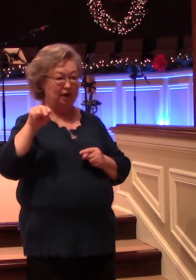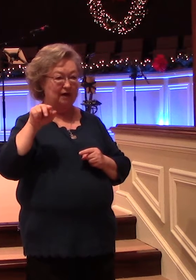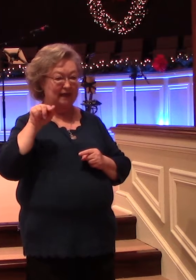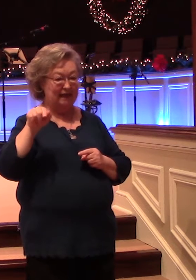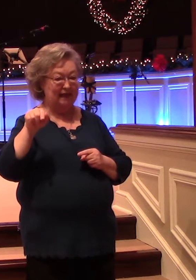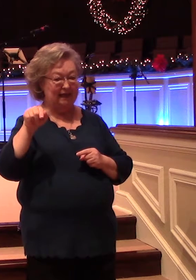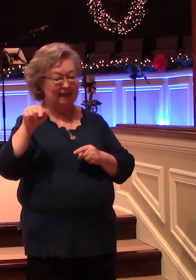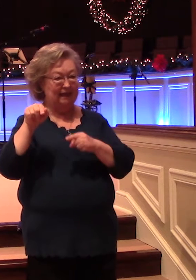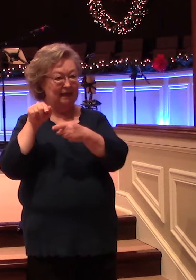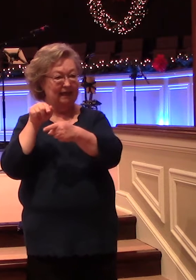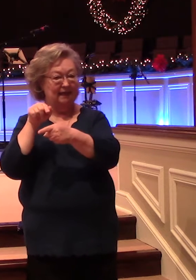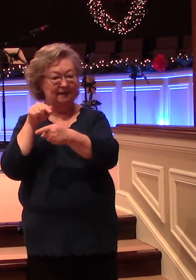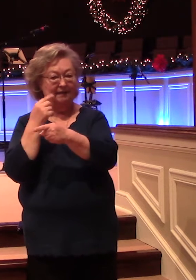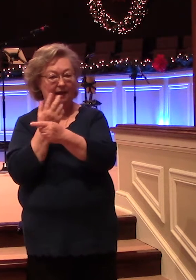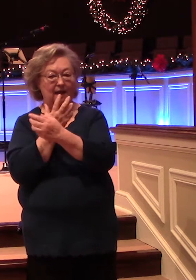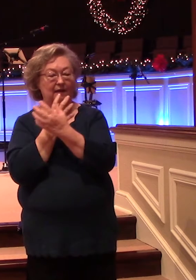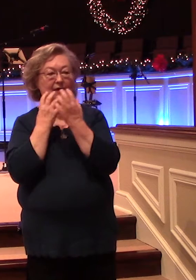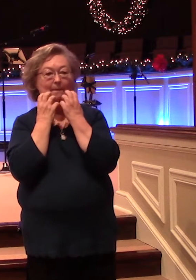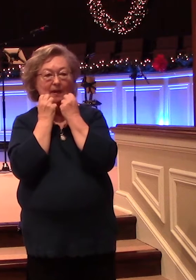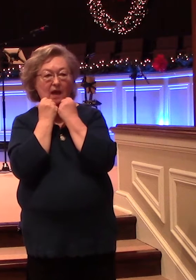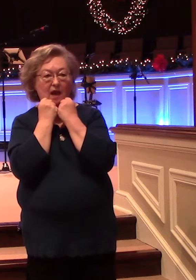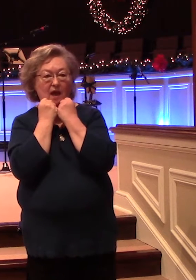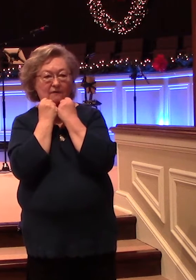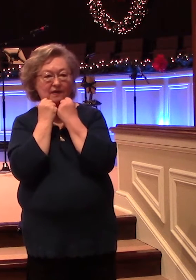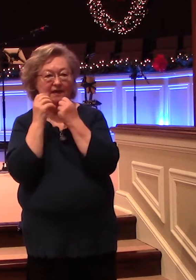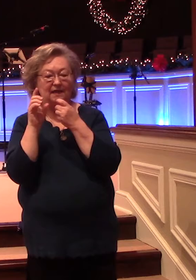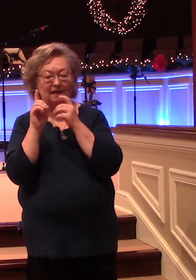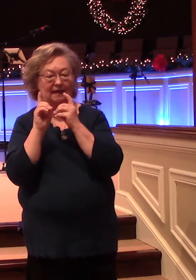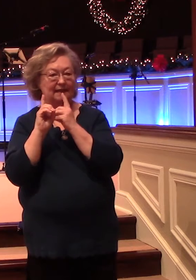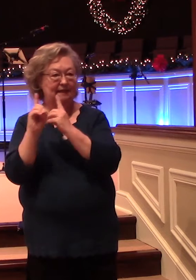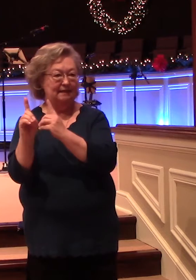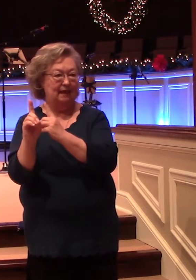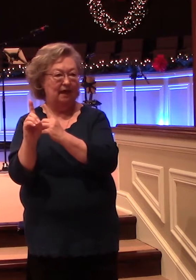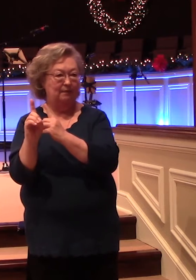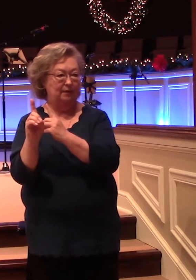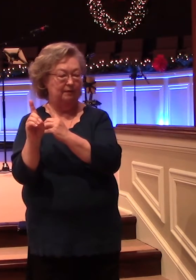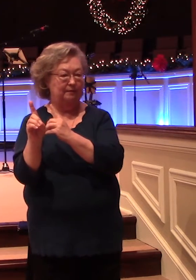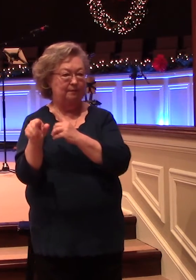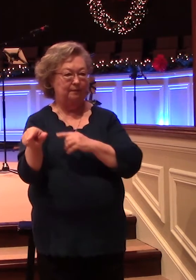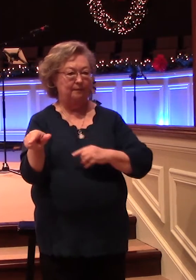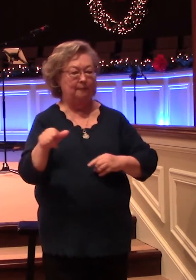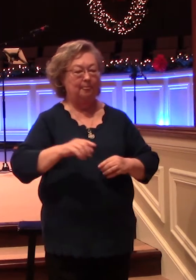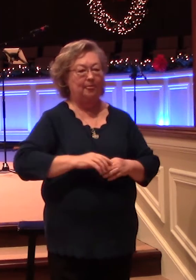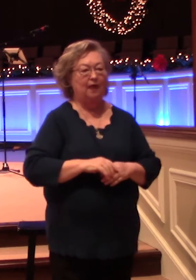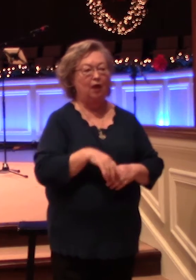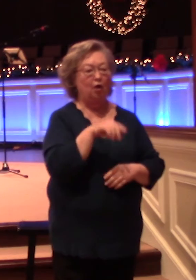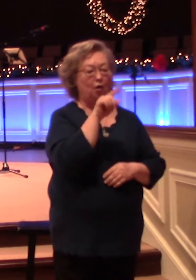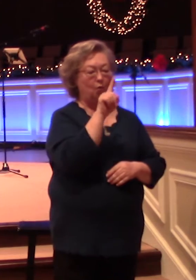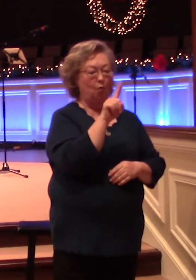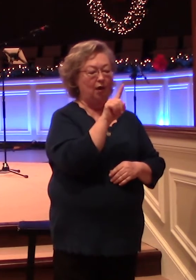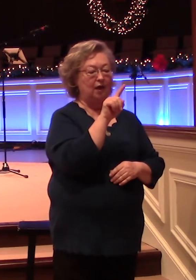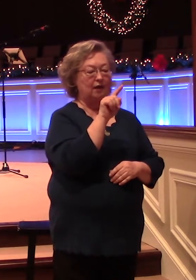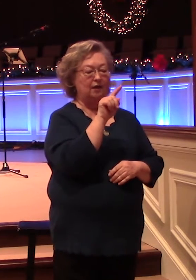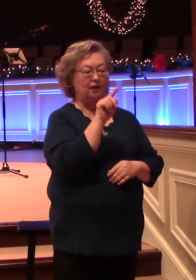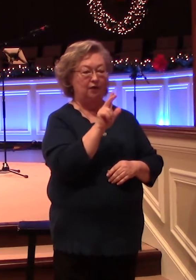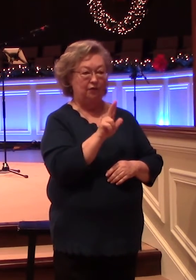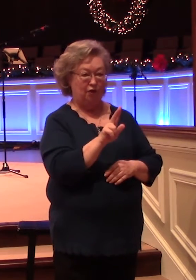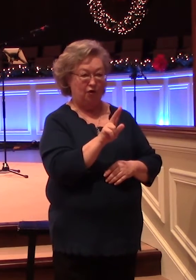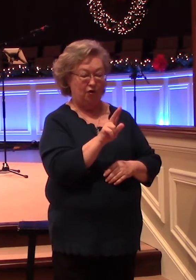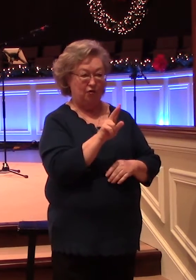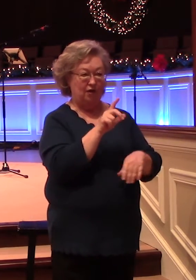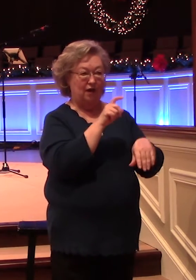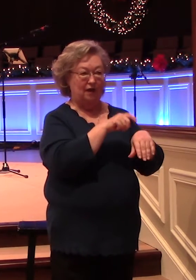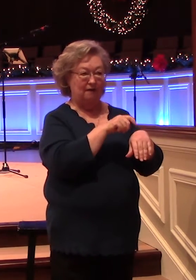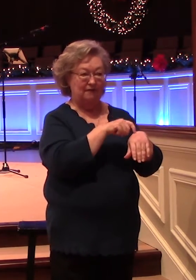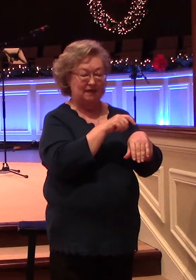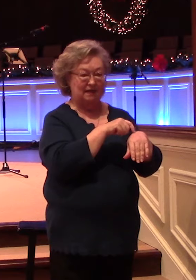the times that the word love is mentioned in the New Testament, fully one third of all the instances of love. And do you think the New